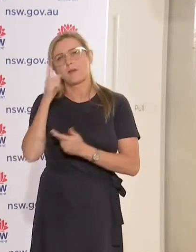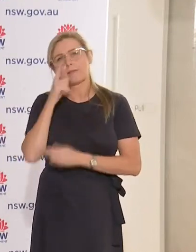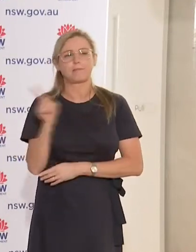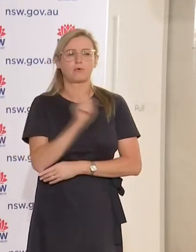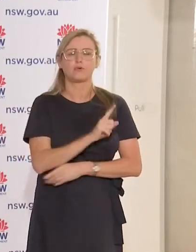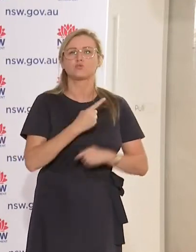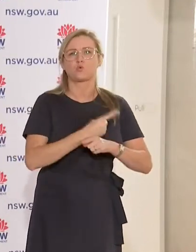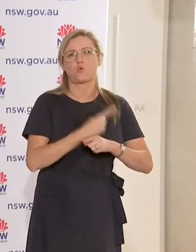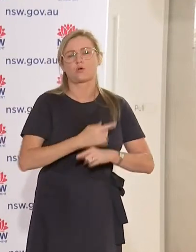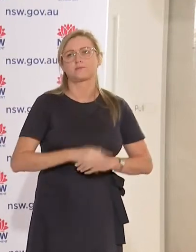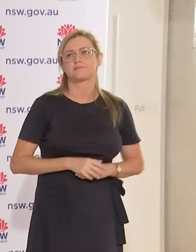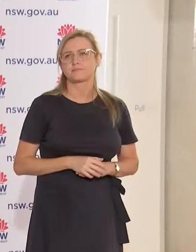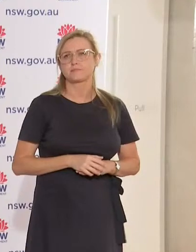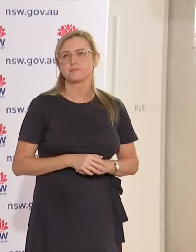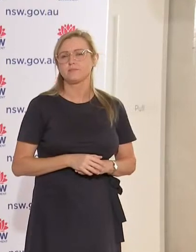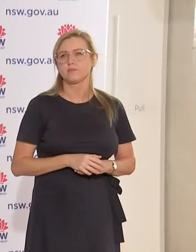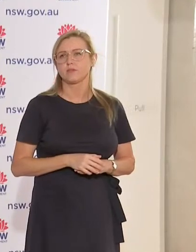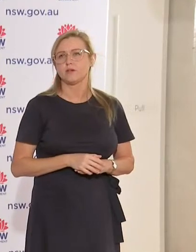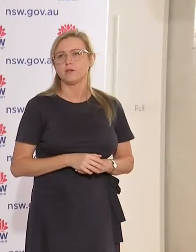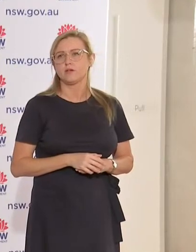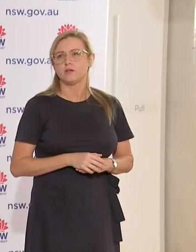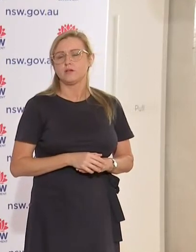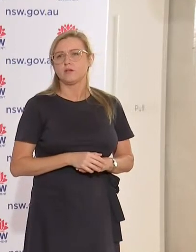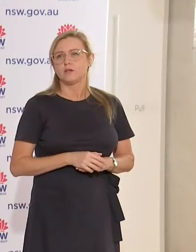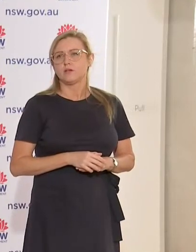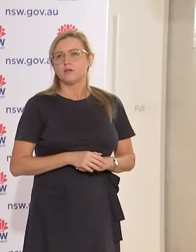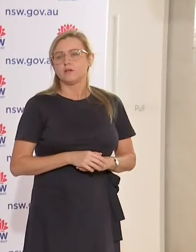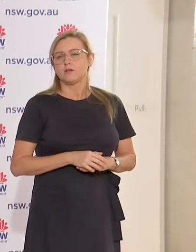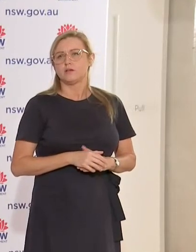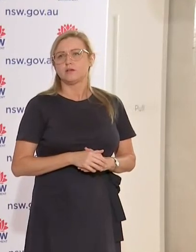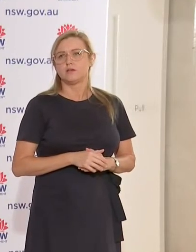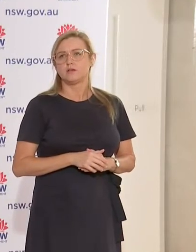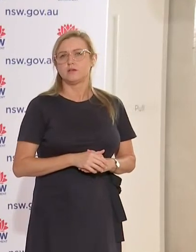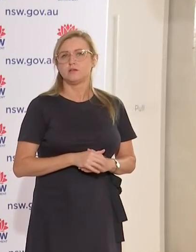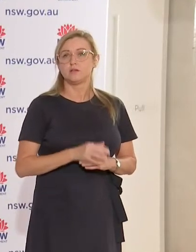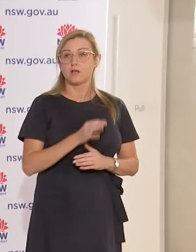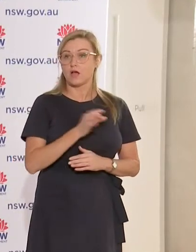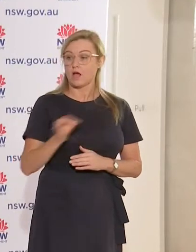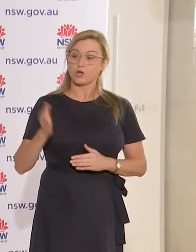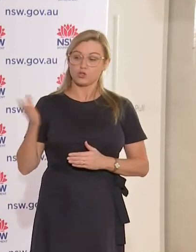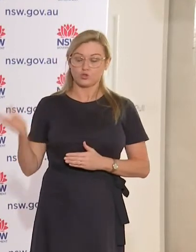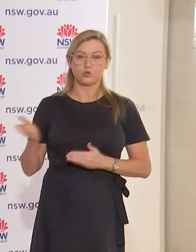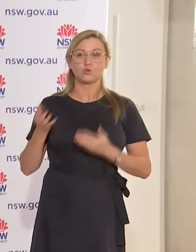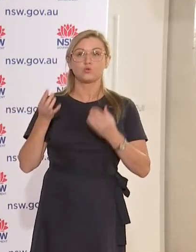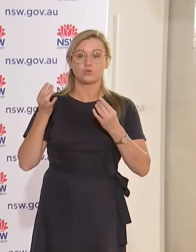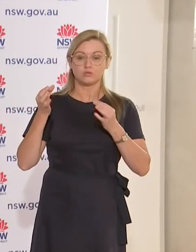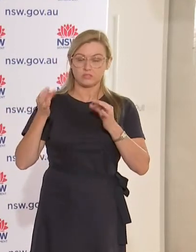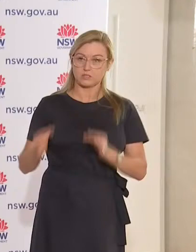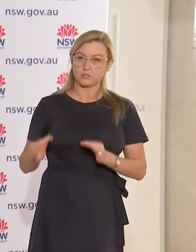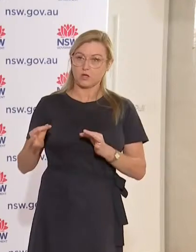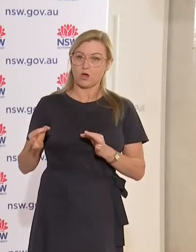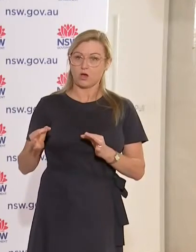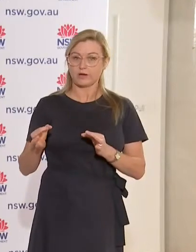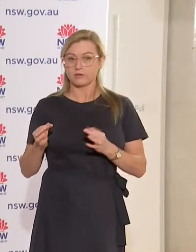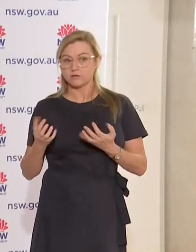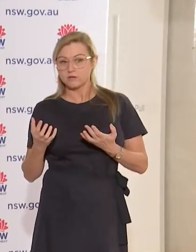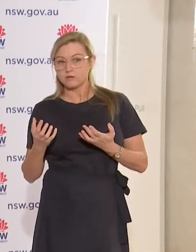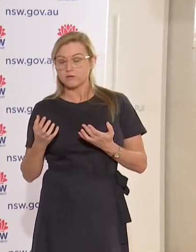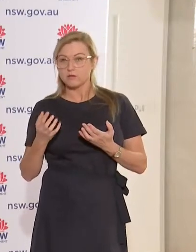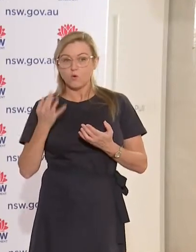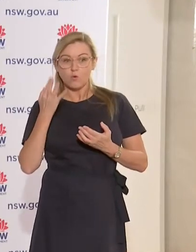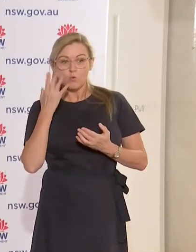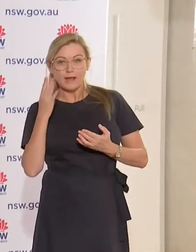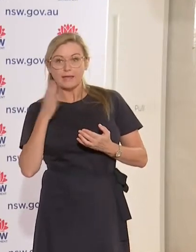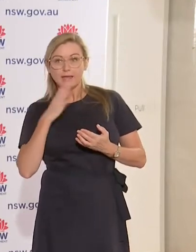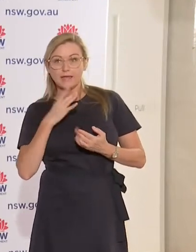issue in you yourself being the one who decides when you will be accountable for something or not. How will people know whether there is something that